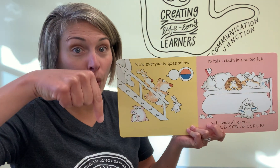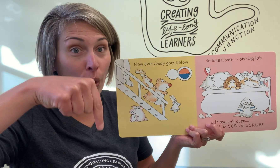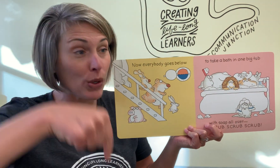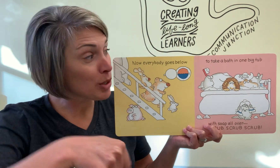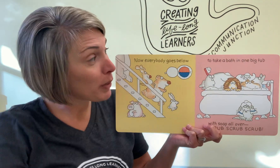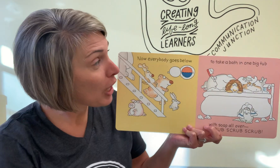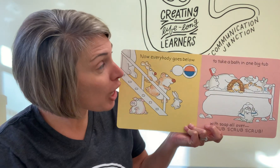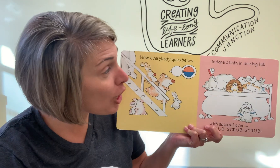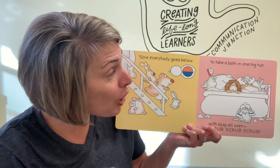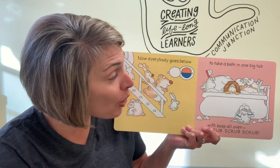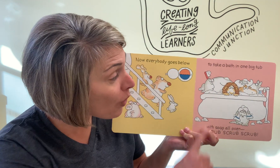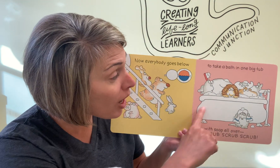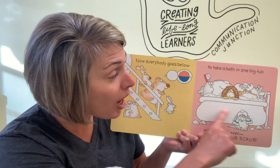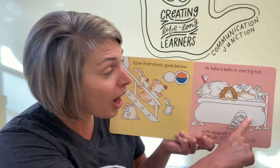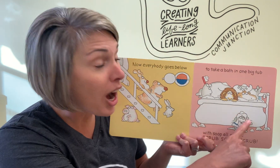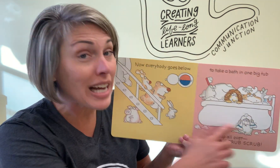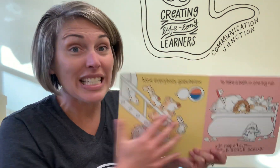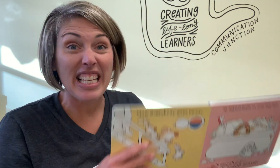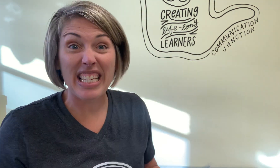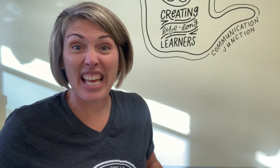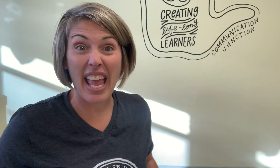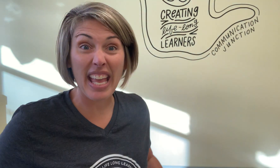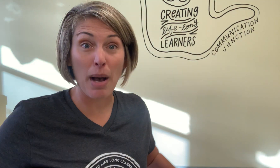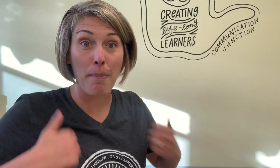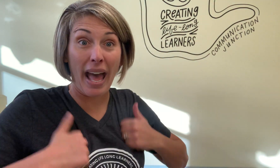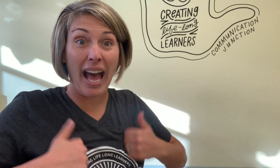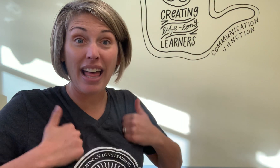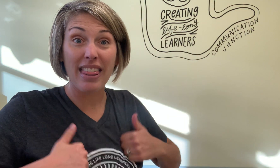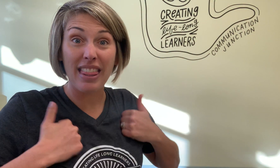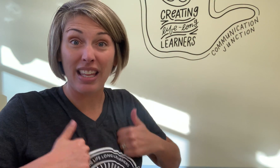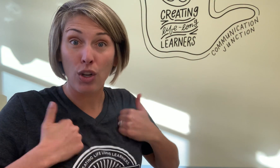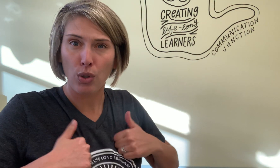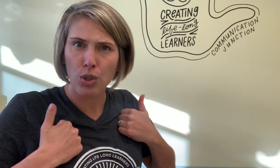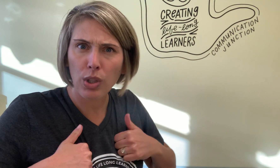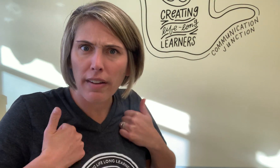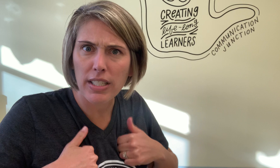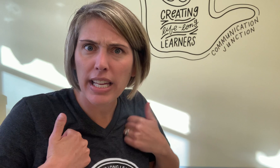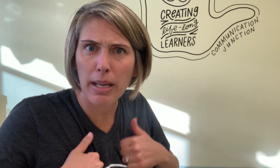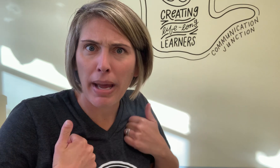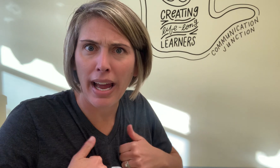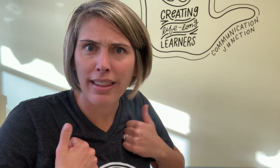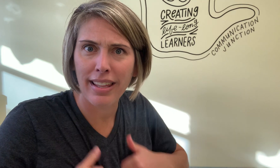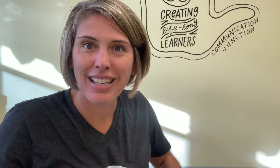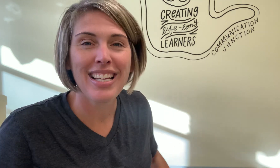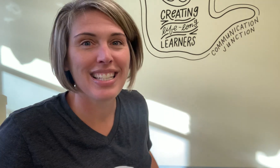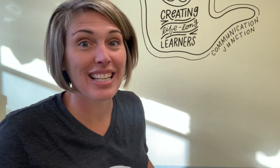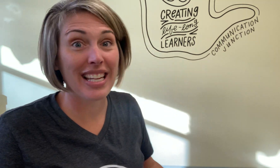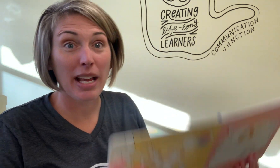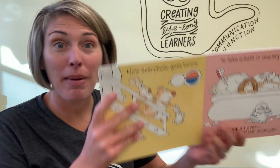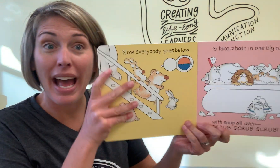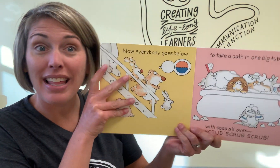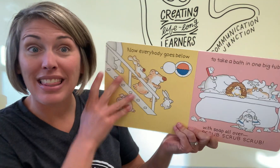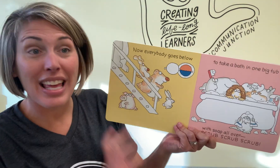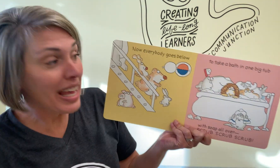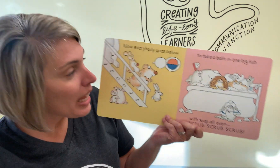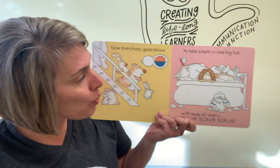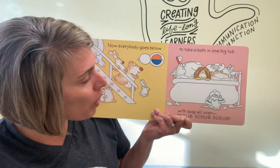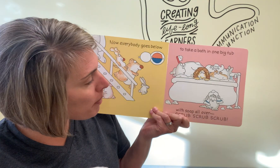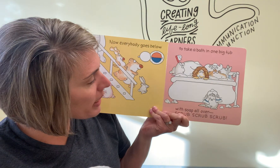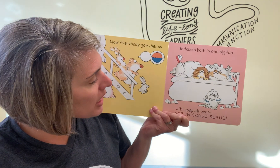goes below to take a bath. Do you love to take a bath? To take a bath in one big